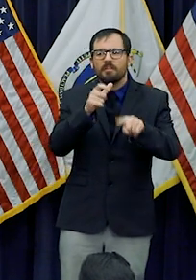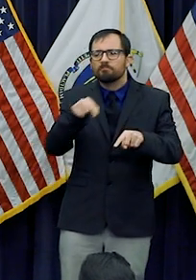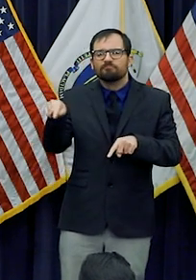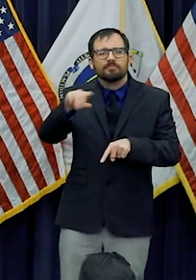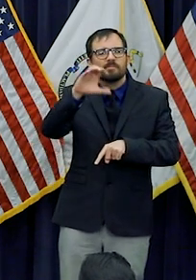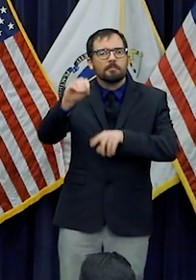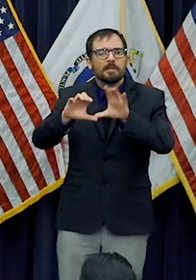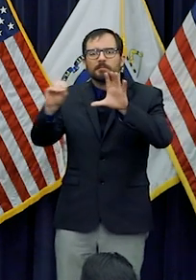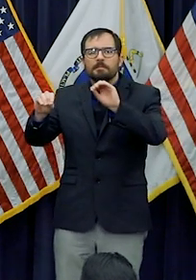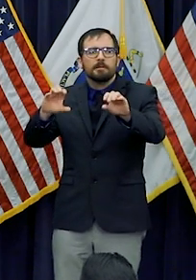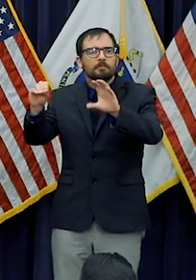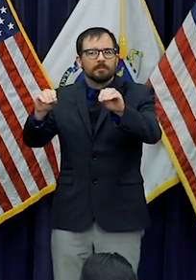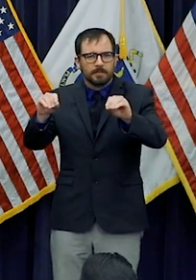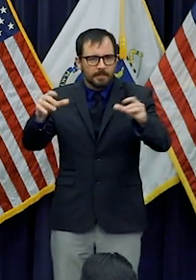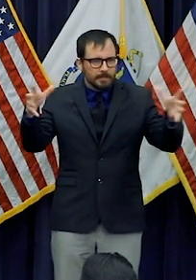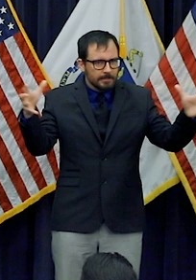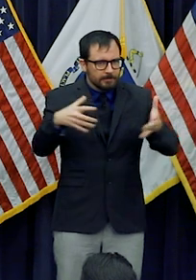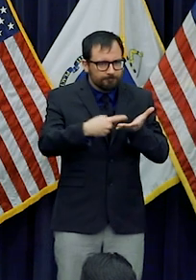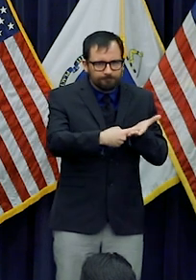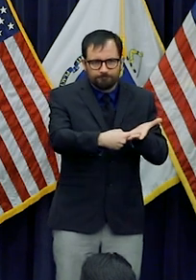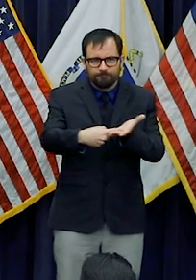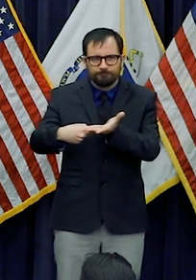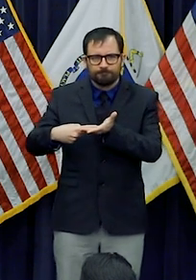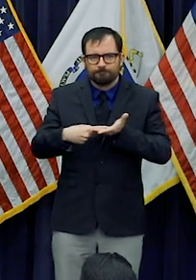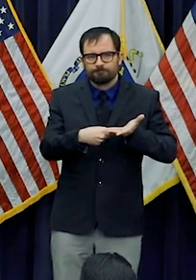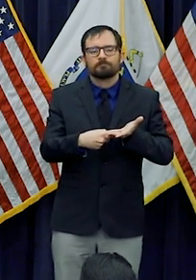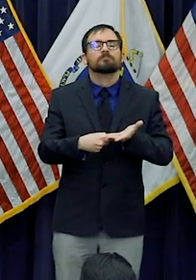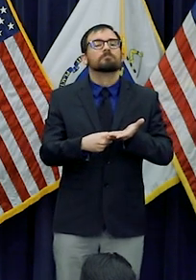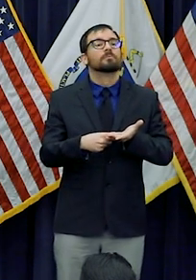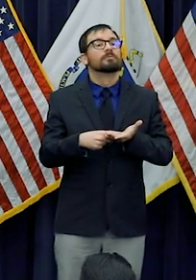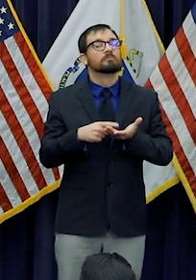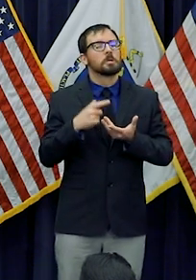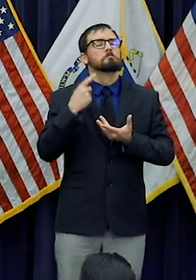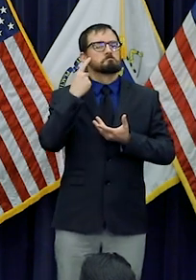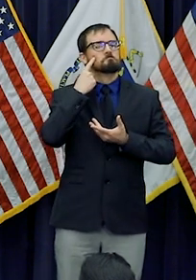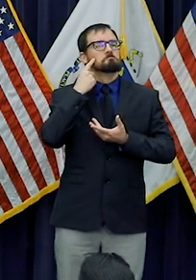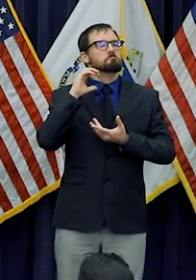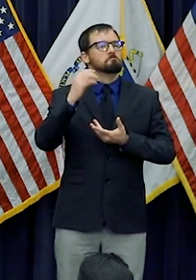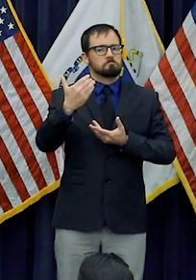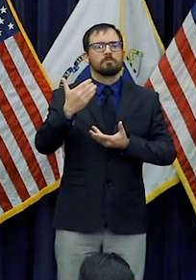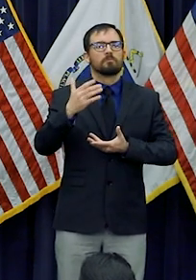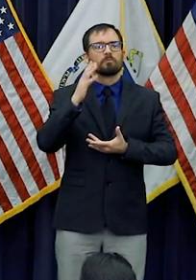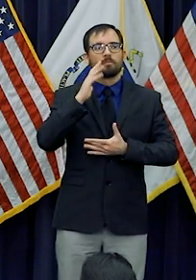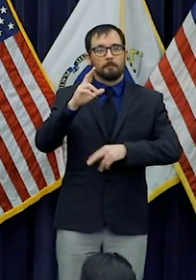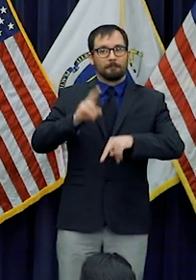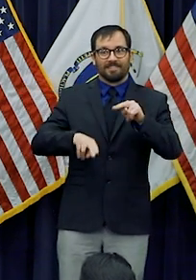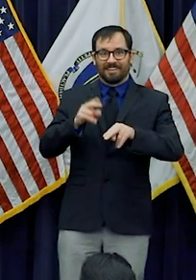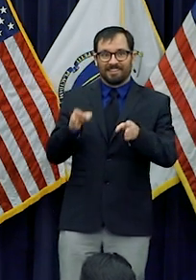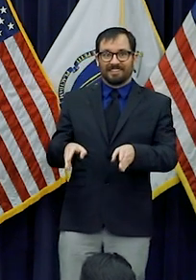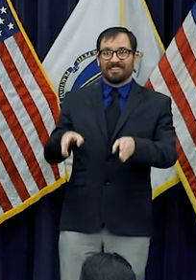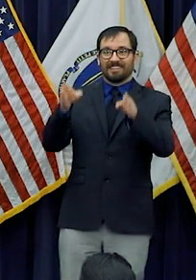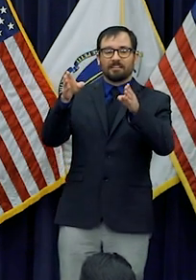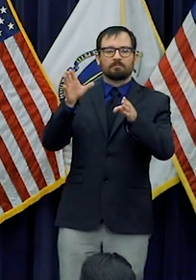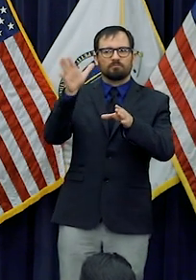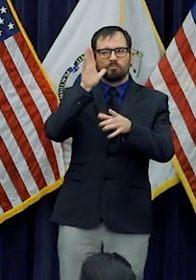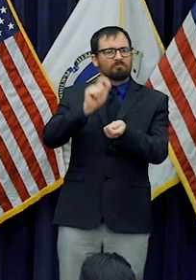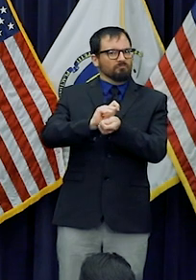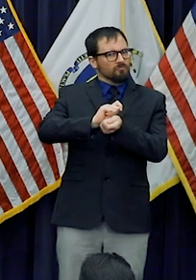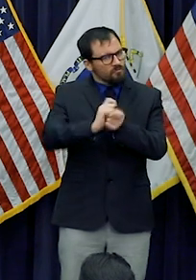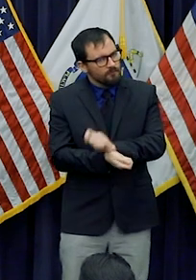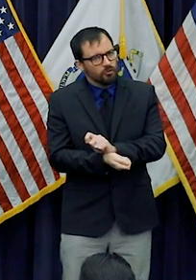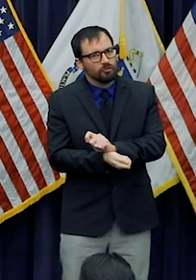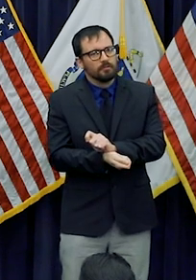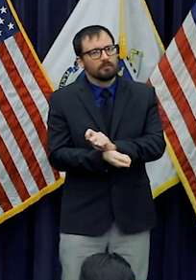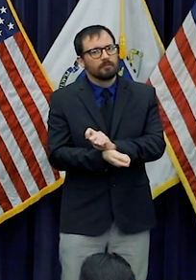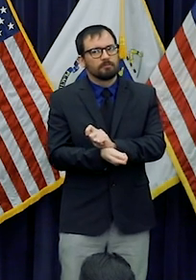or modified to provide additional medical care capacity as we ramp up to deal with this